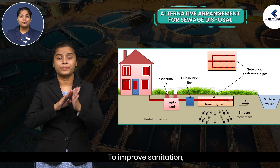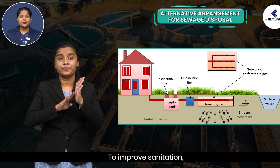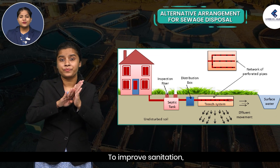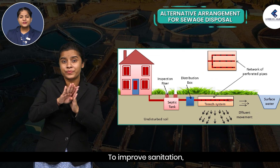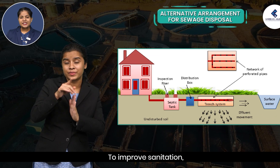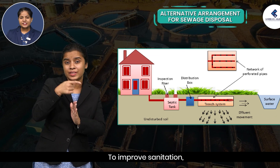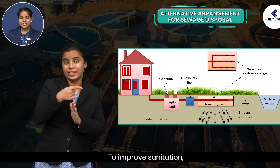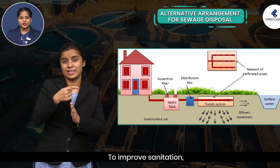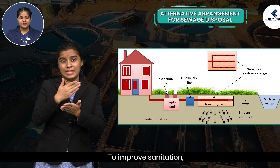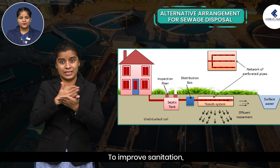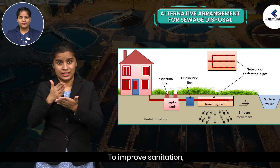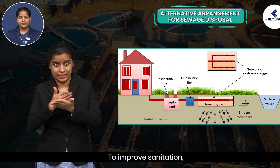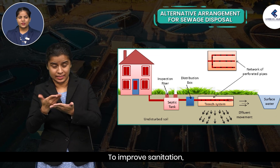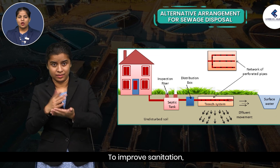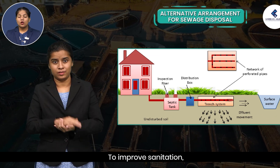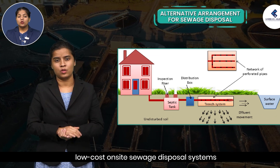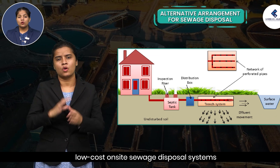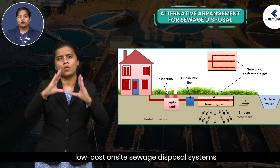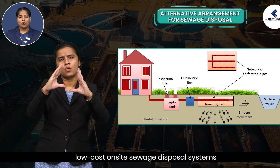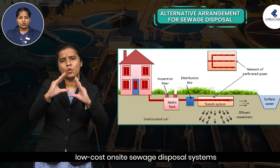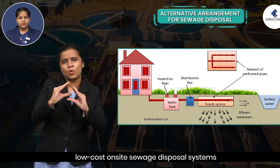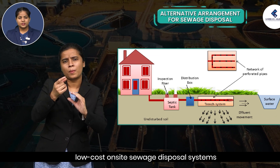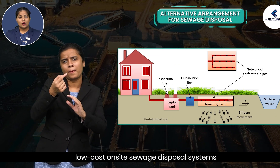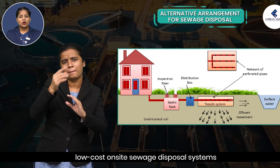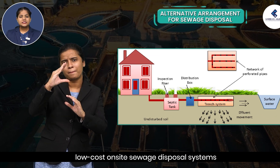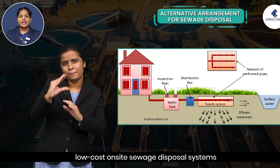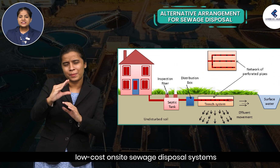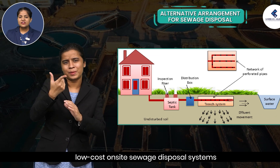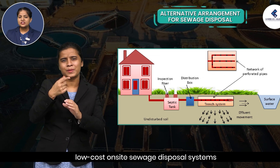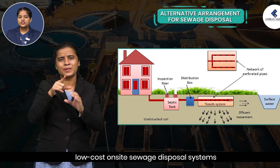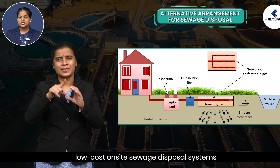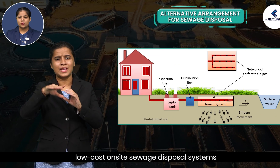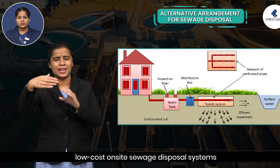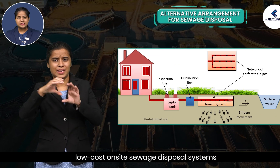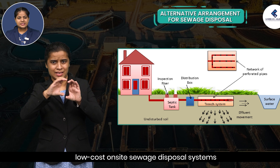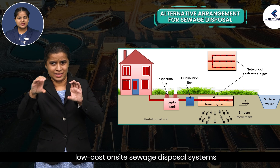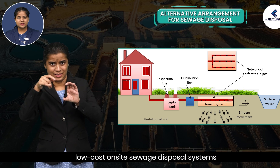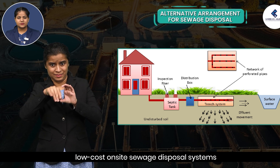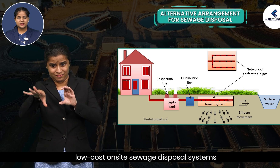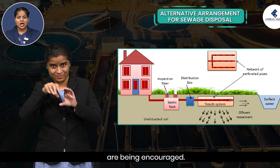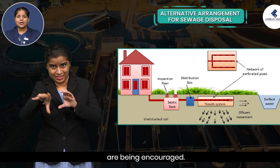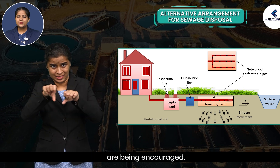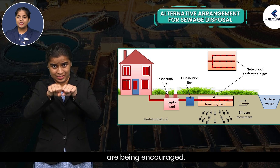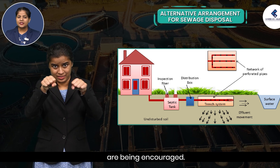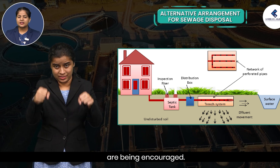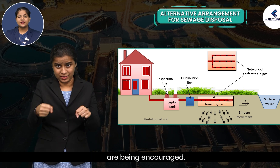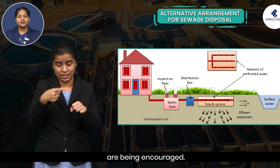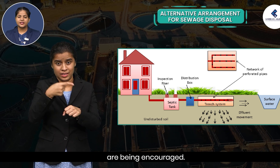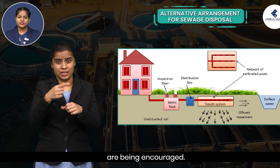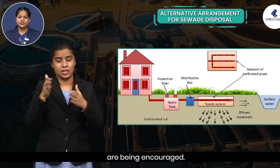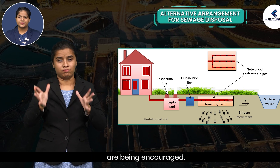to improve sanitation, low-cost on-site sewage disposal systems are